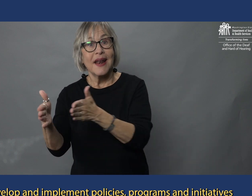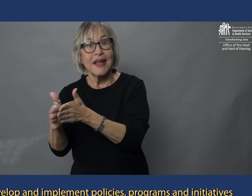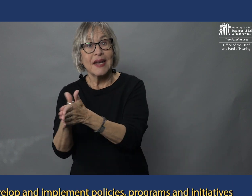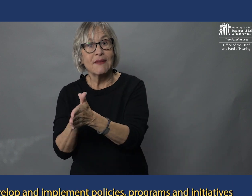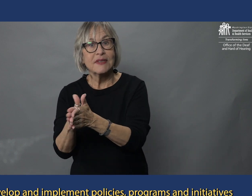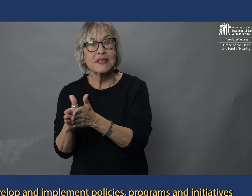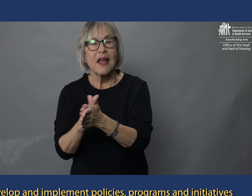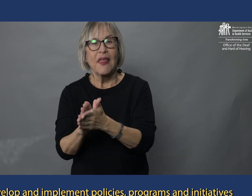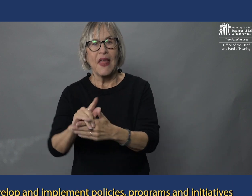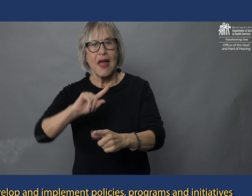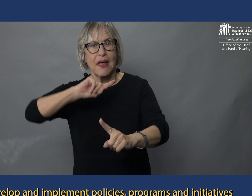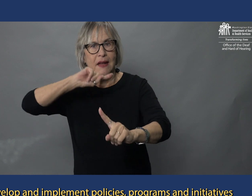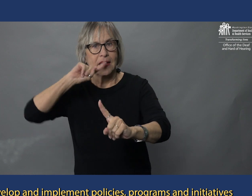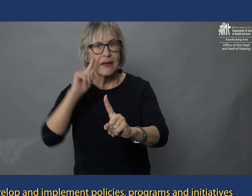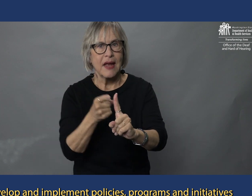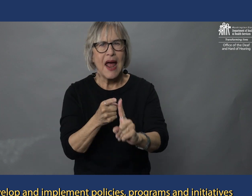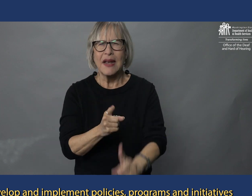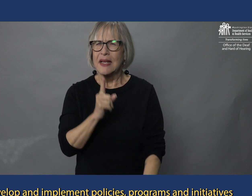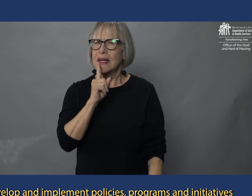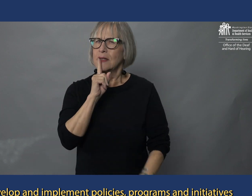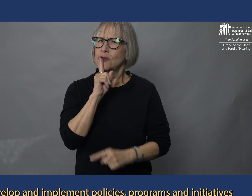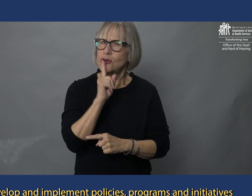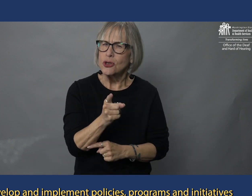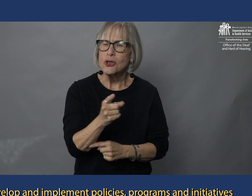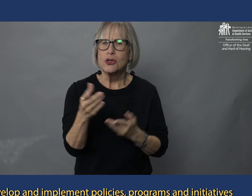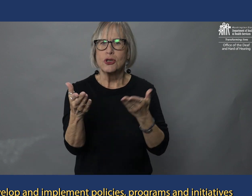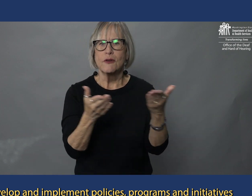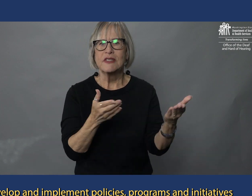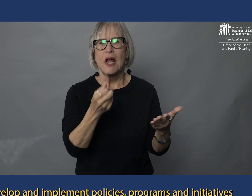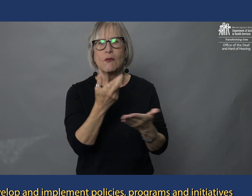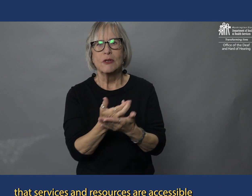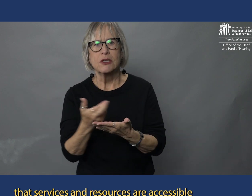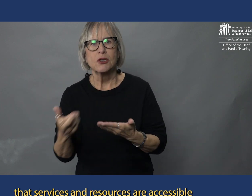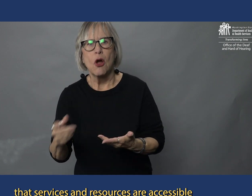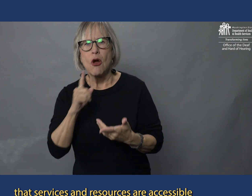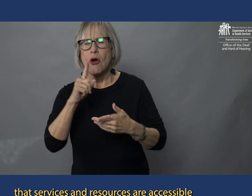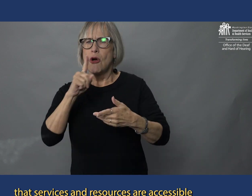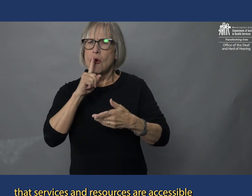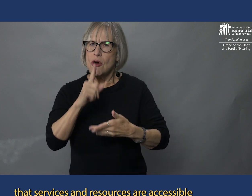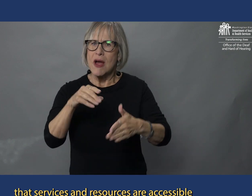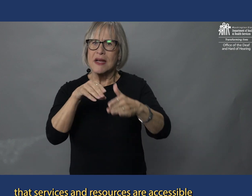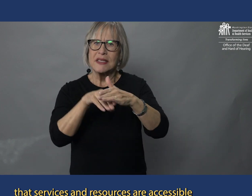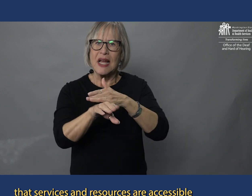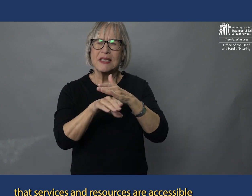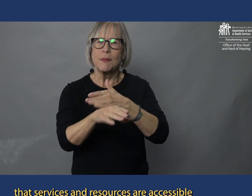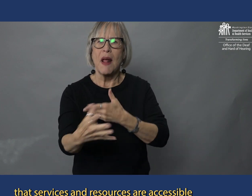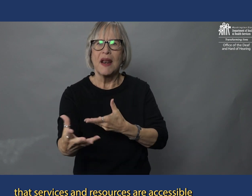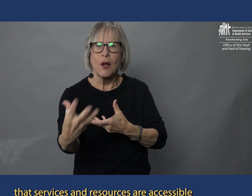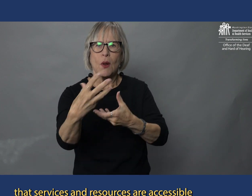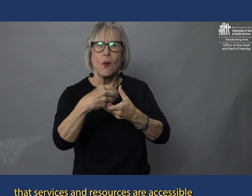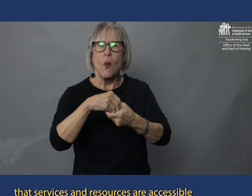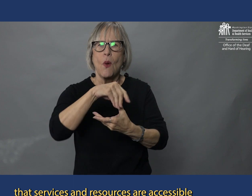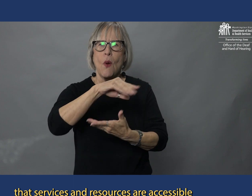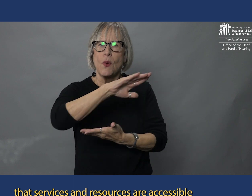implement policies, programs, and initiatives that address and ensure that services and resources are accessible and inclusive to